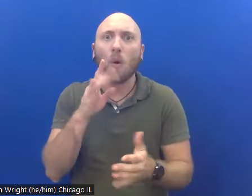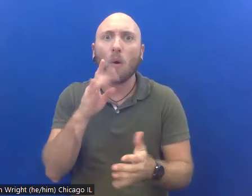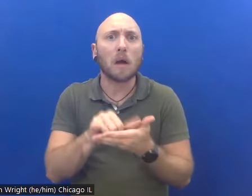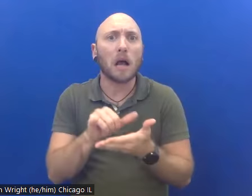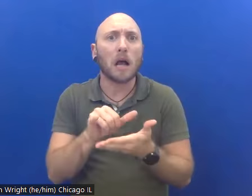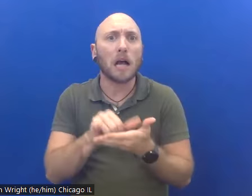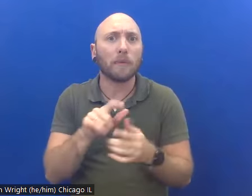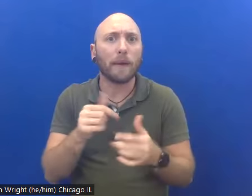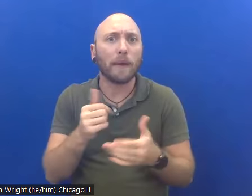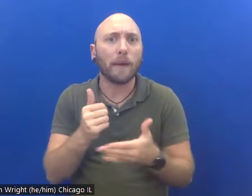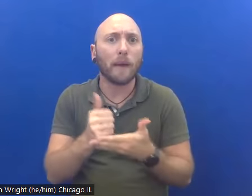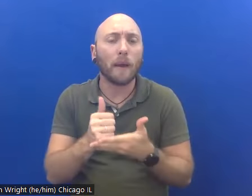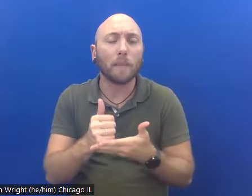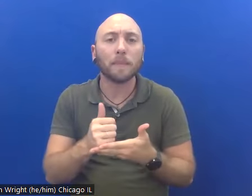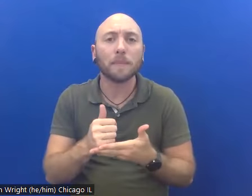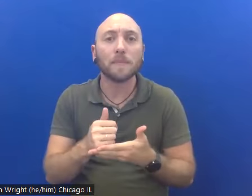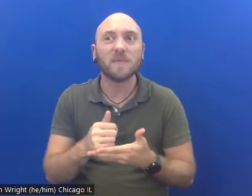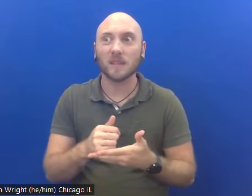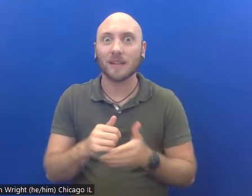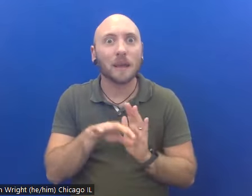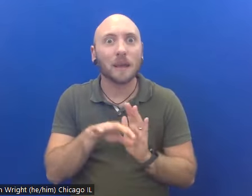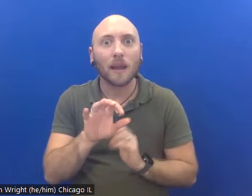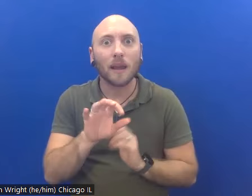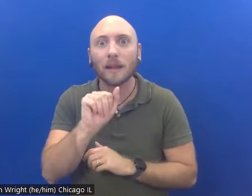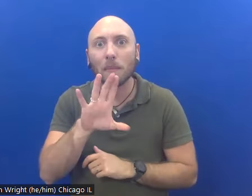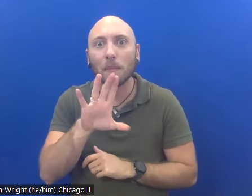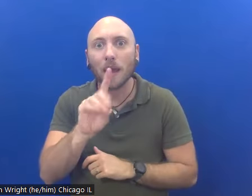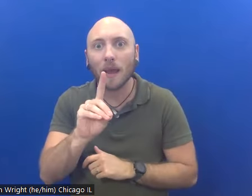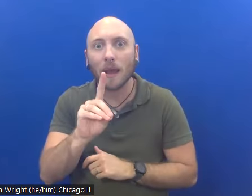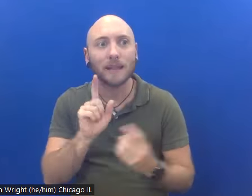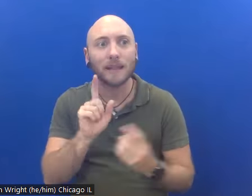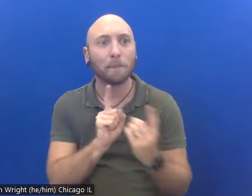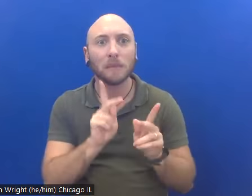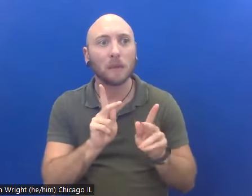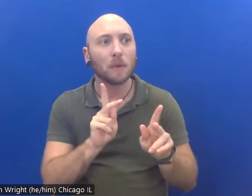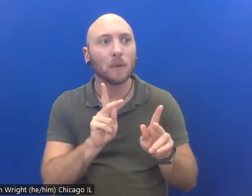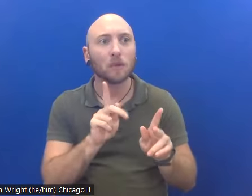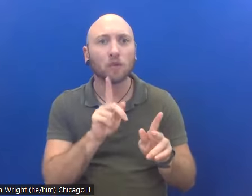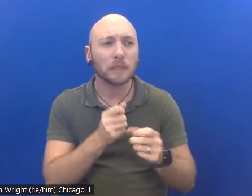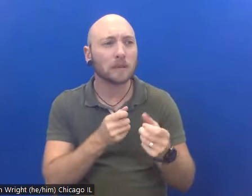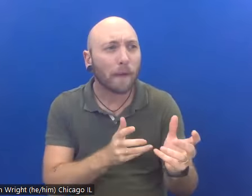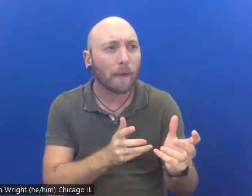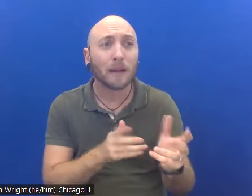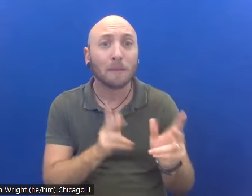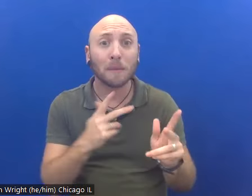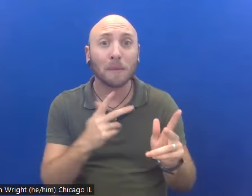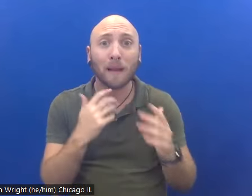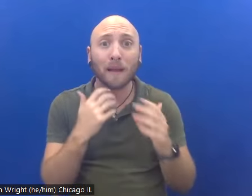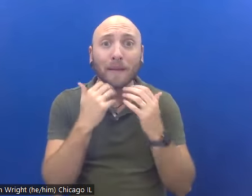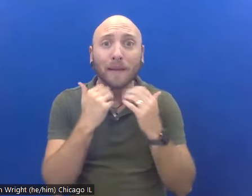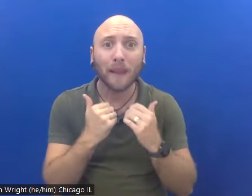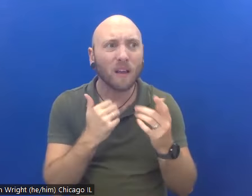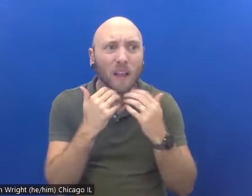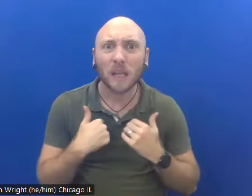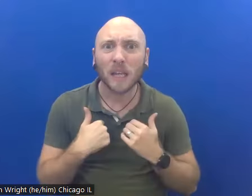that's amazing. They're just having like those real conversations with people I care about and that care about me. That's the first, like, I want to say the first real conversation I had with my